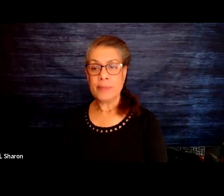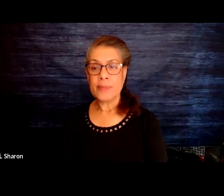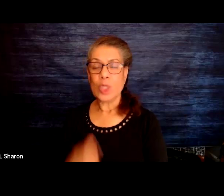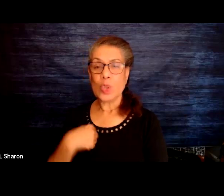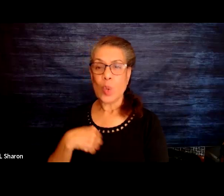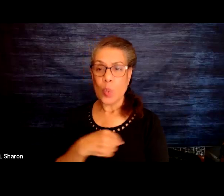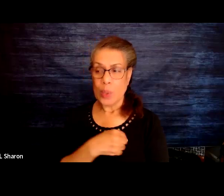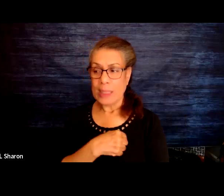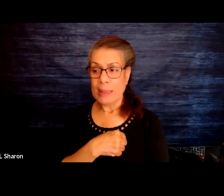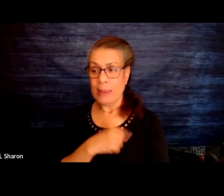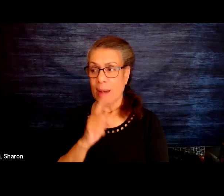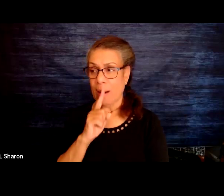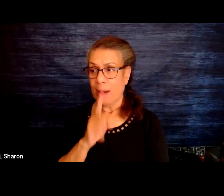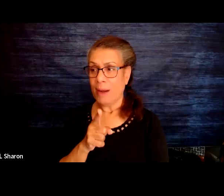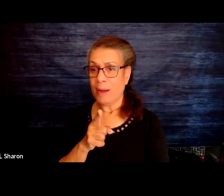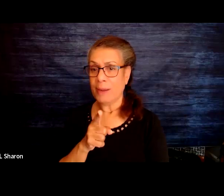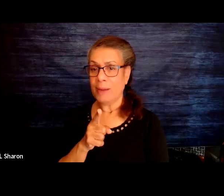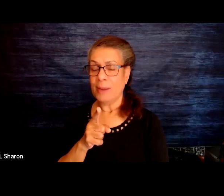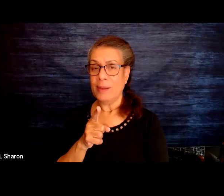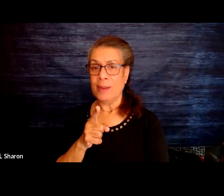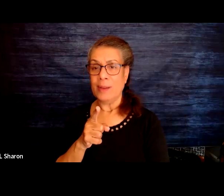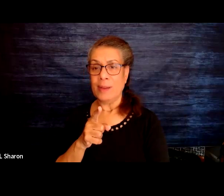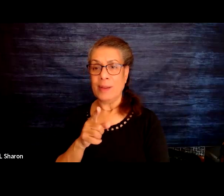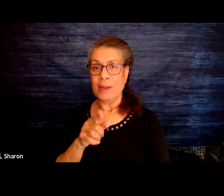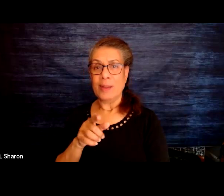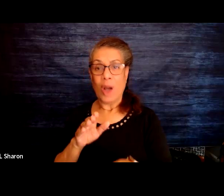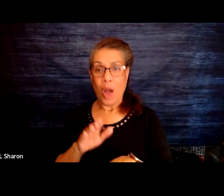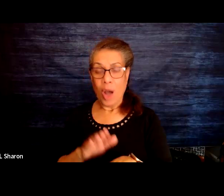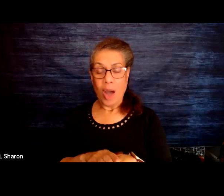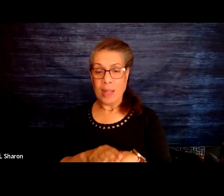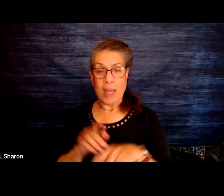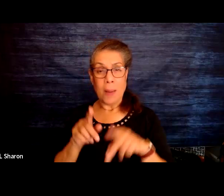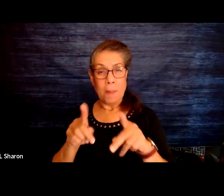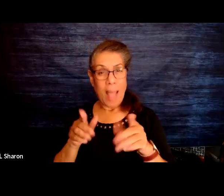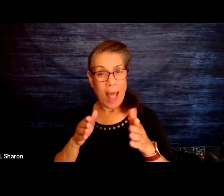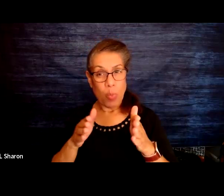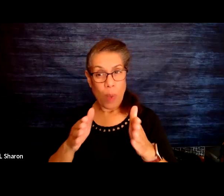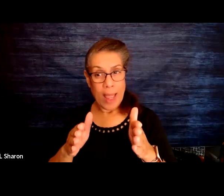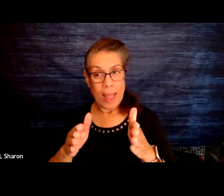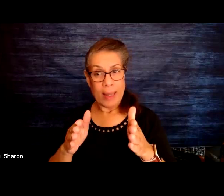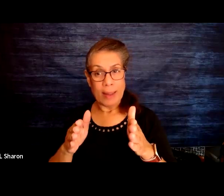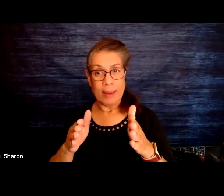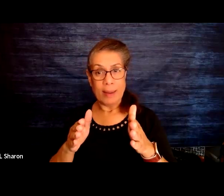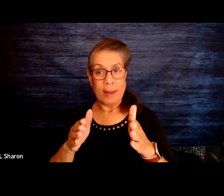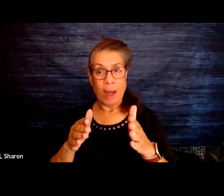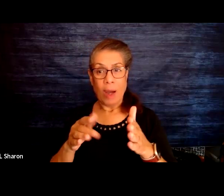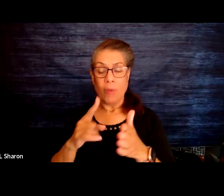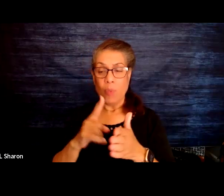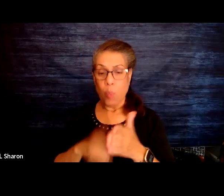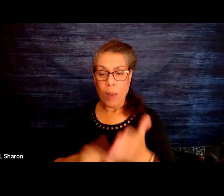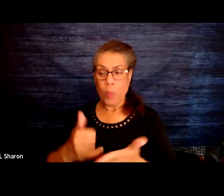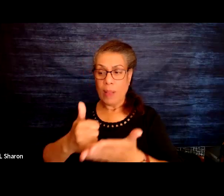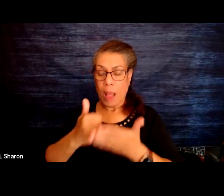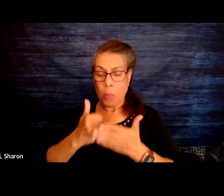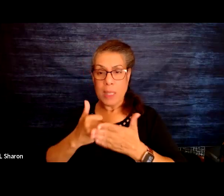an intentional pathway of coming up with a variety of models that will ground us,